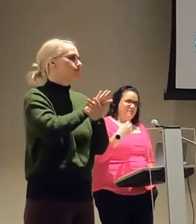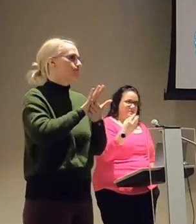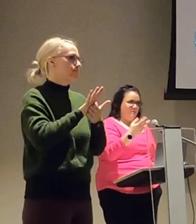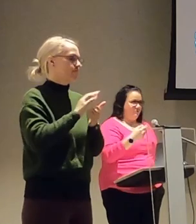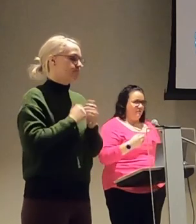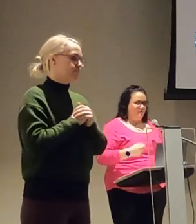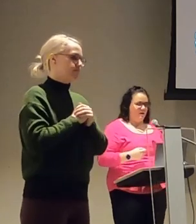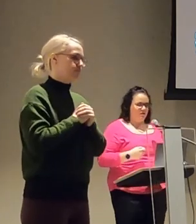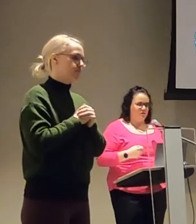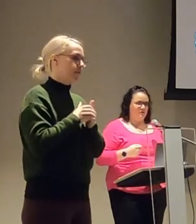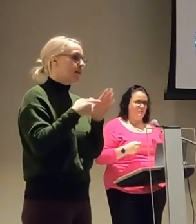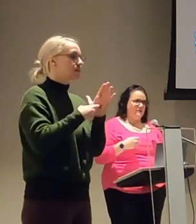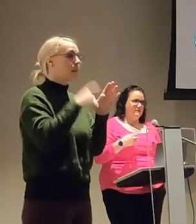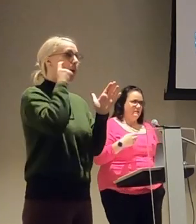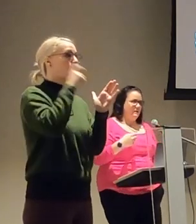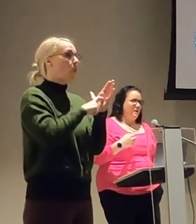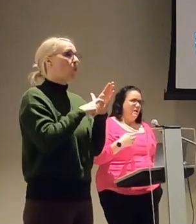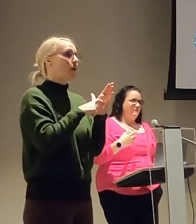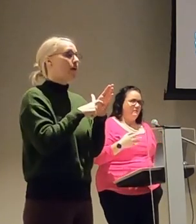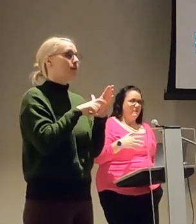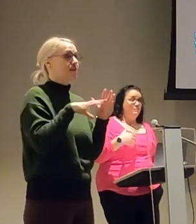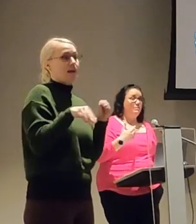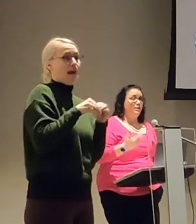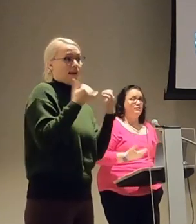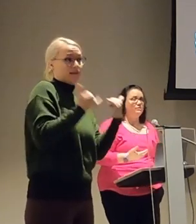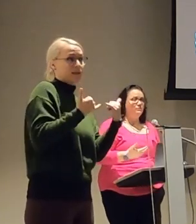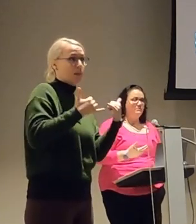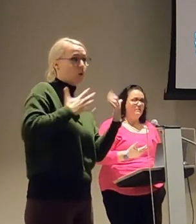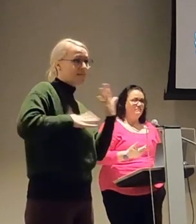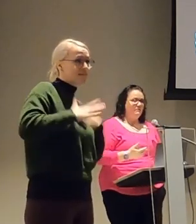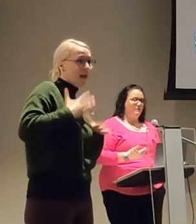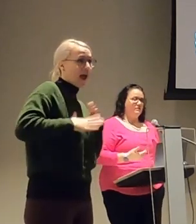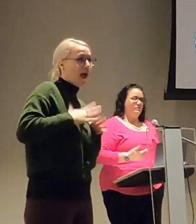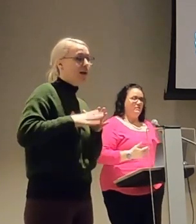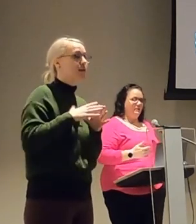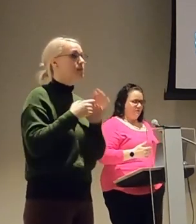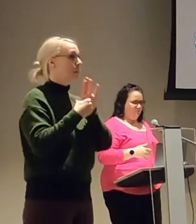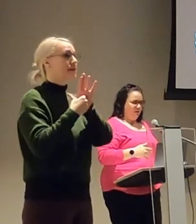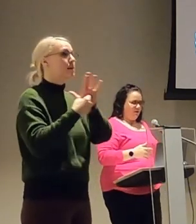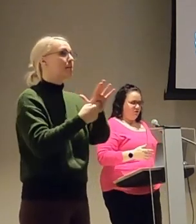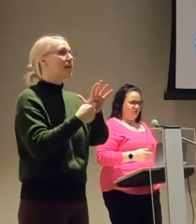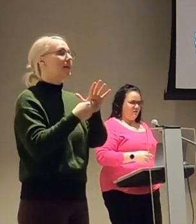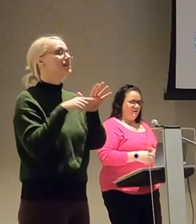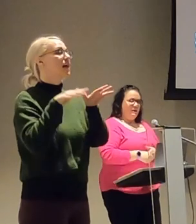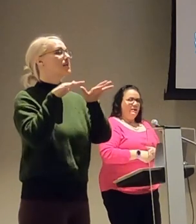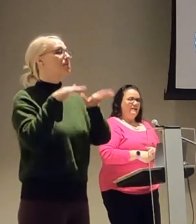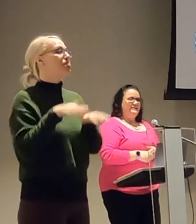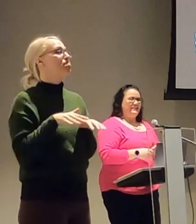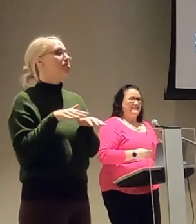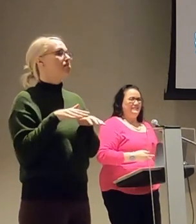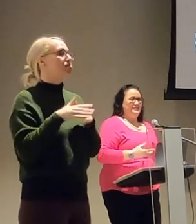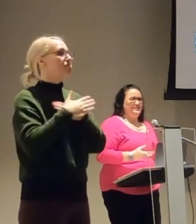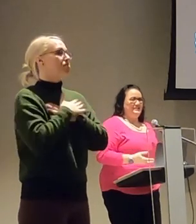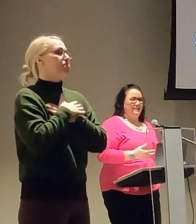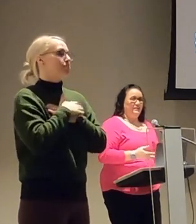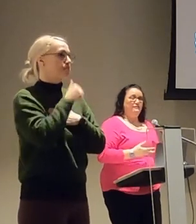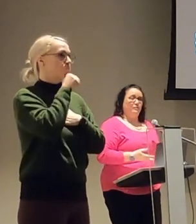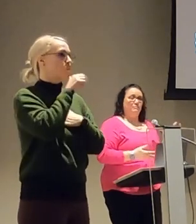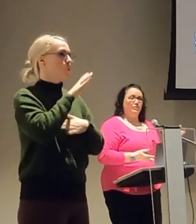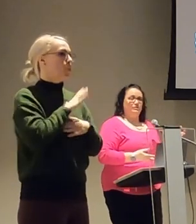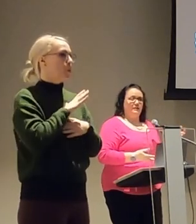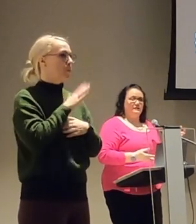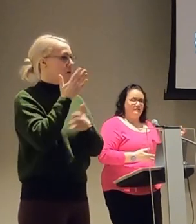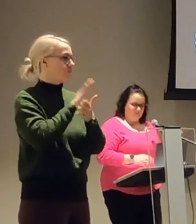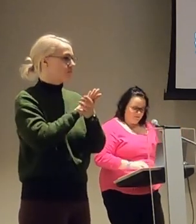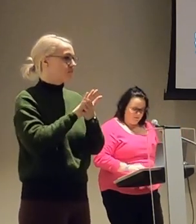see contemporary fashion. We see a very composed woman. Also look at her posture. It's as if she's sitting